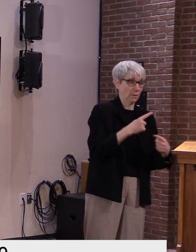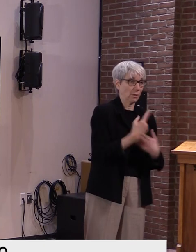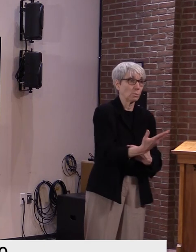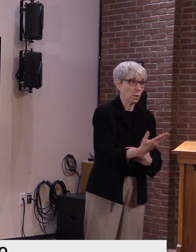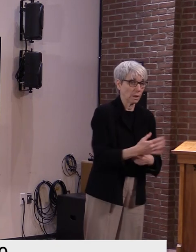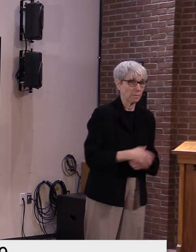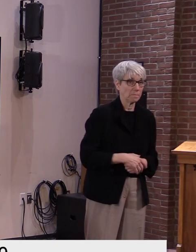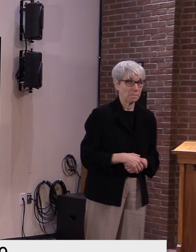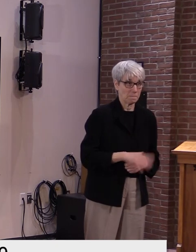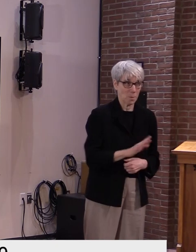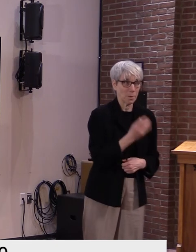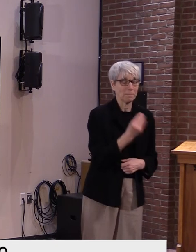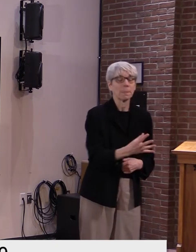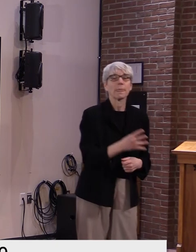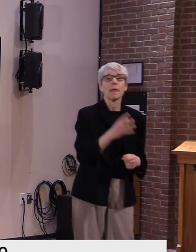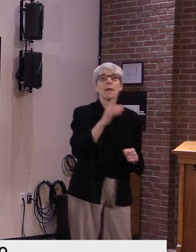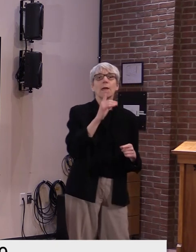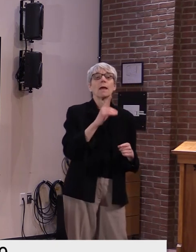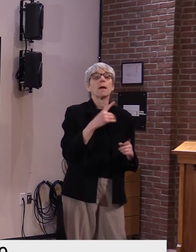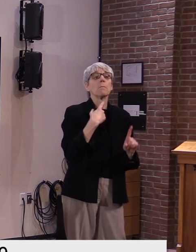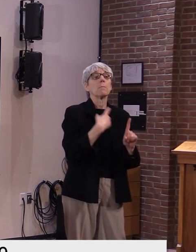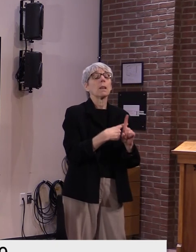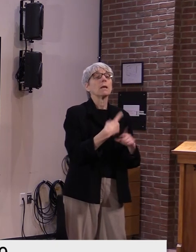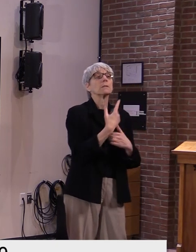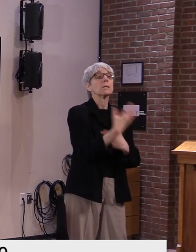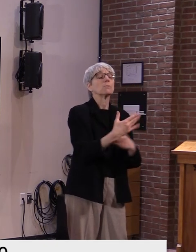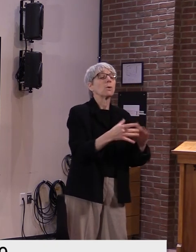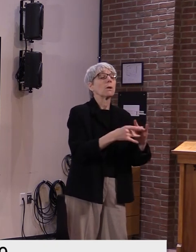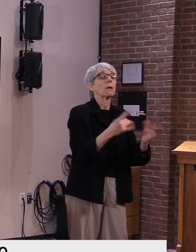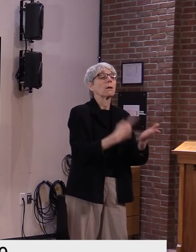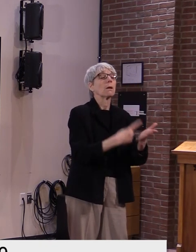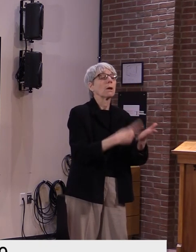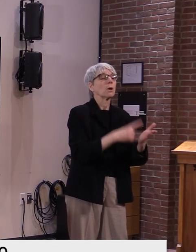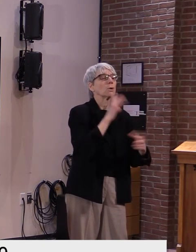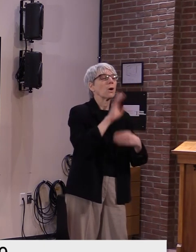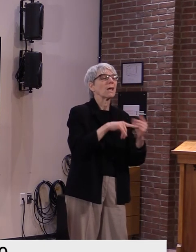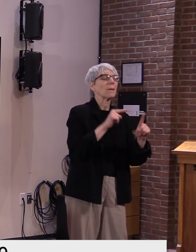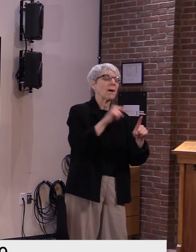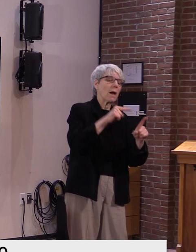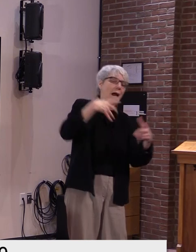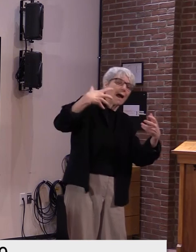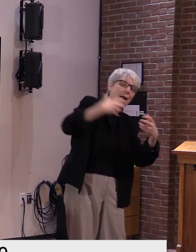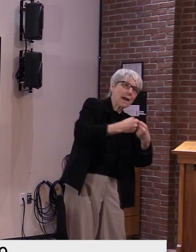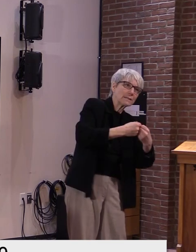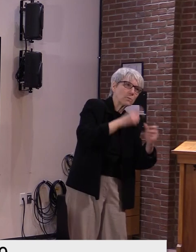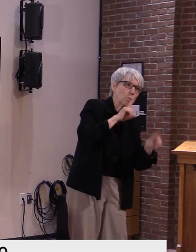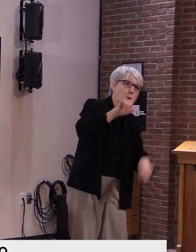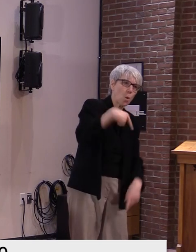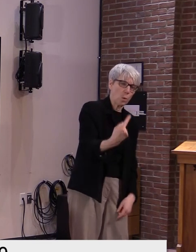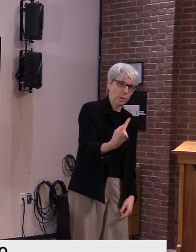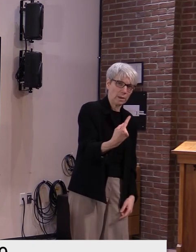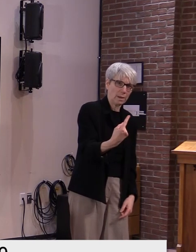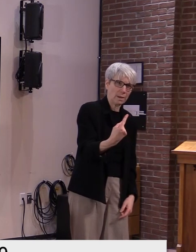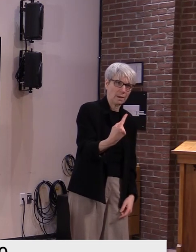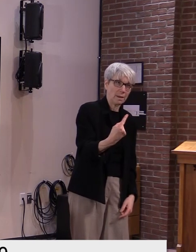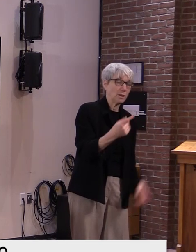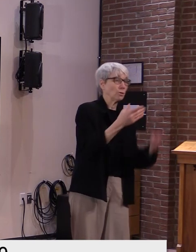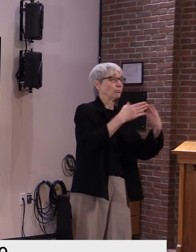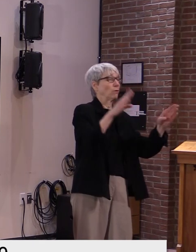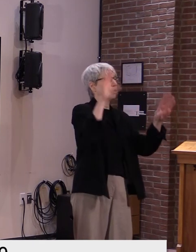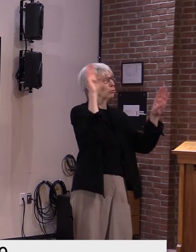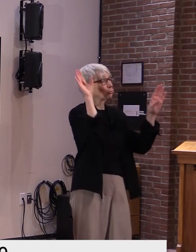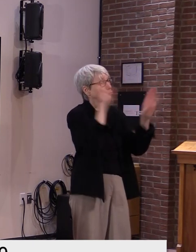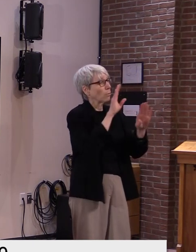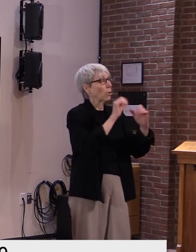discussed this morning is very narrow. It relates to accident reports specifically. So I want to flag for transparency and in